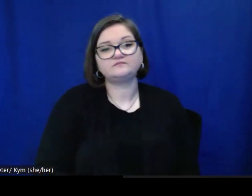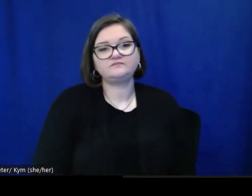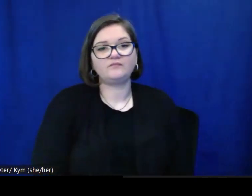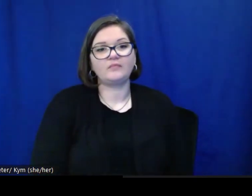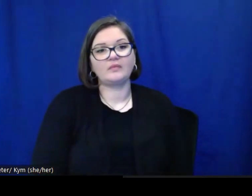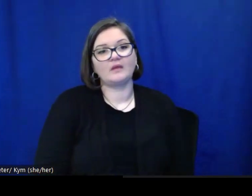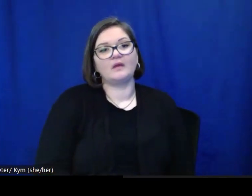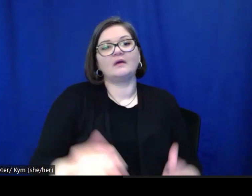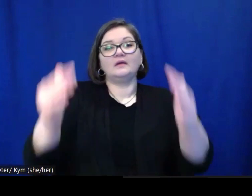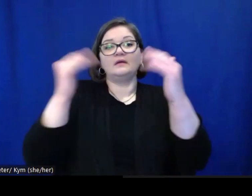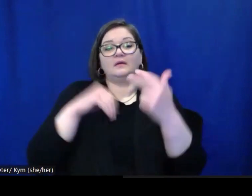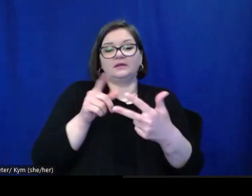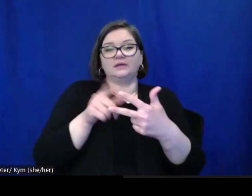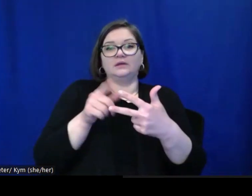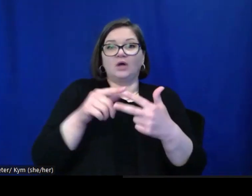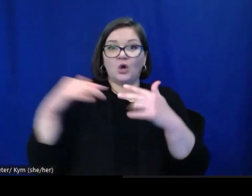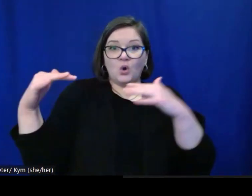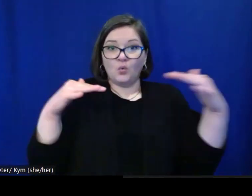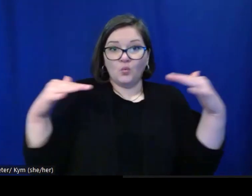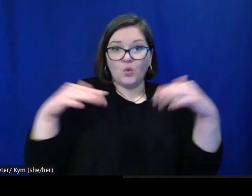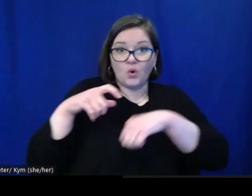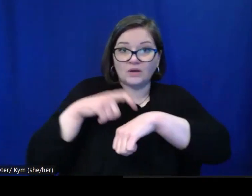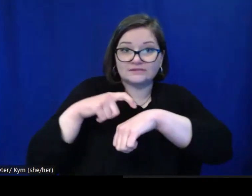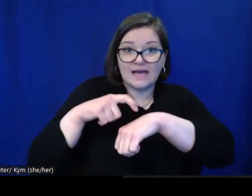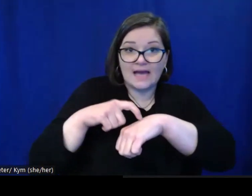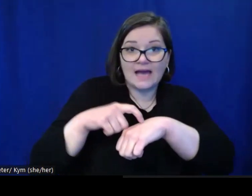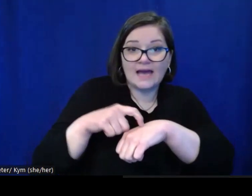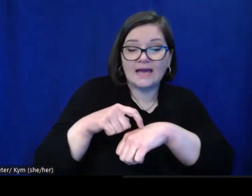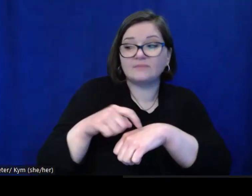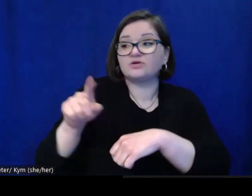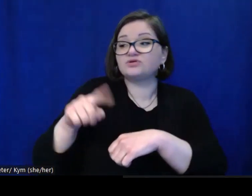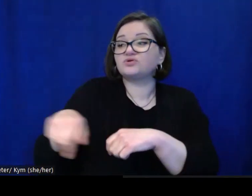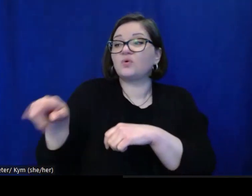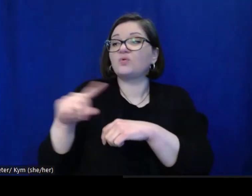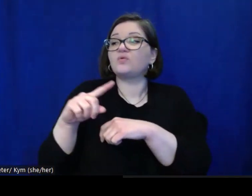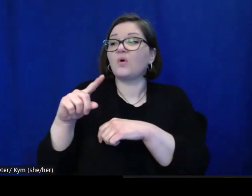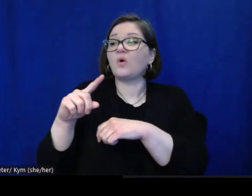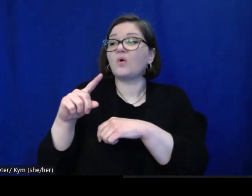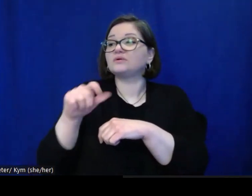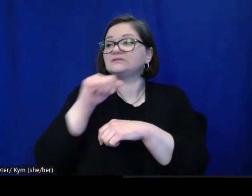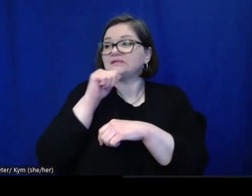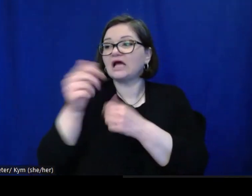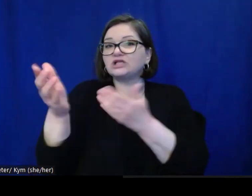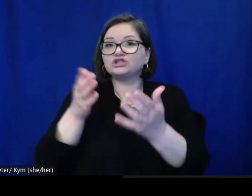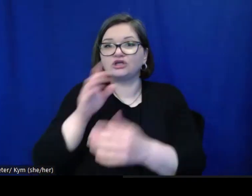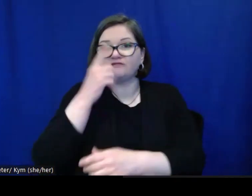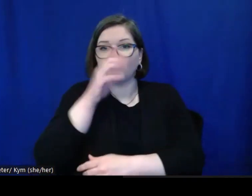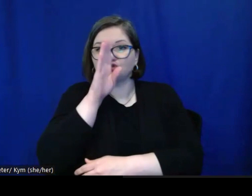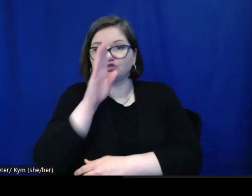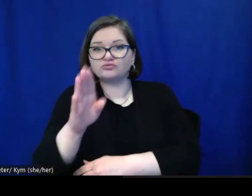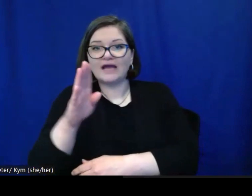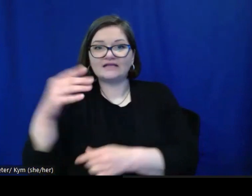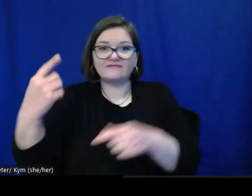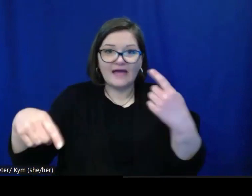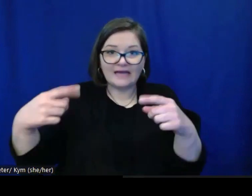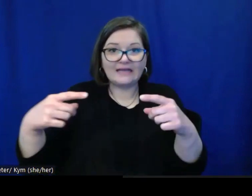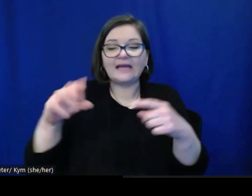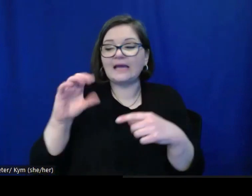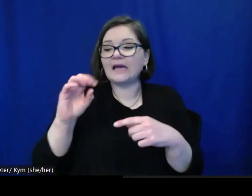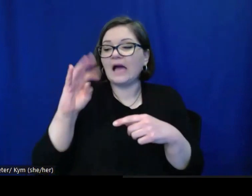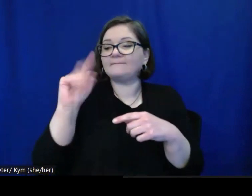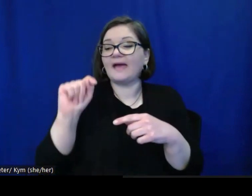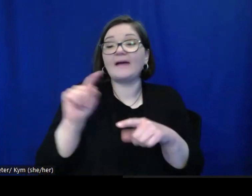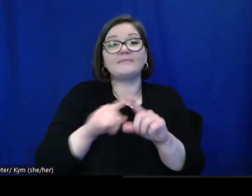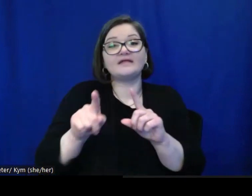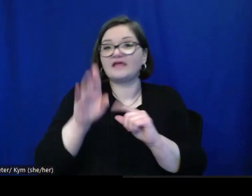A wartime veteran. So these are veterans who did not serve in direct combat, but they